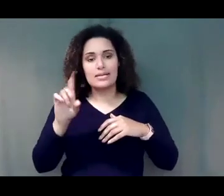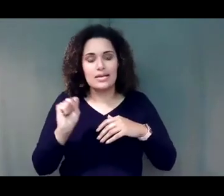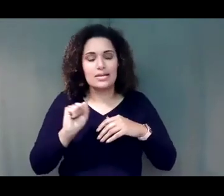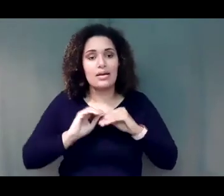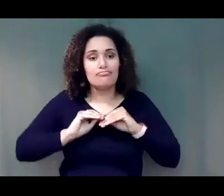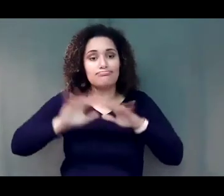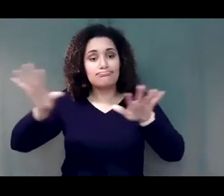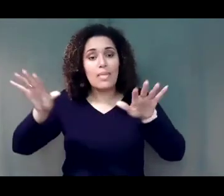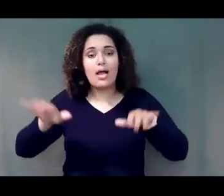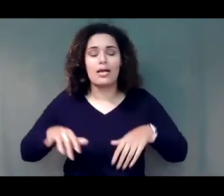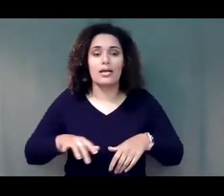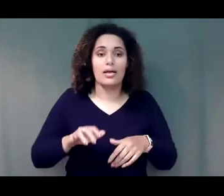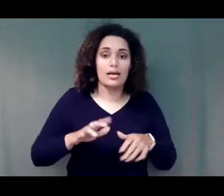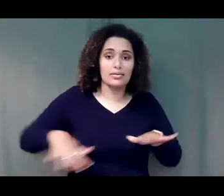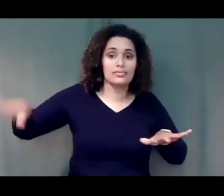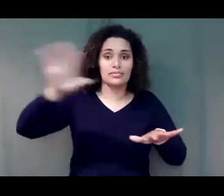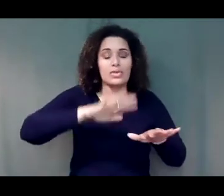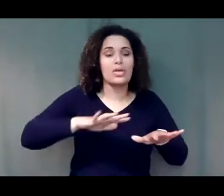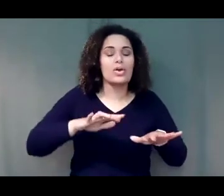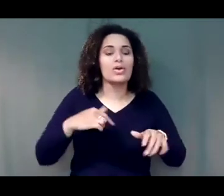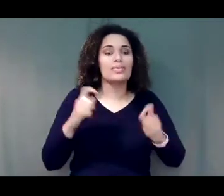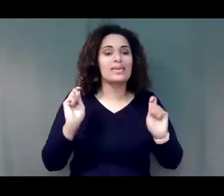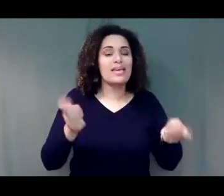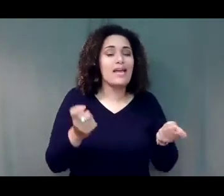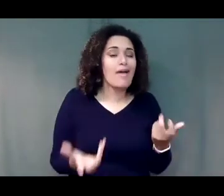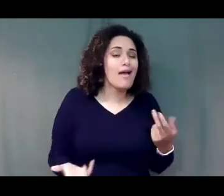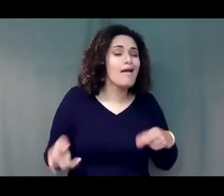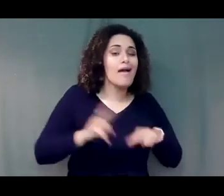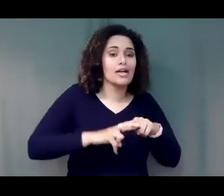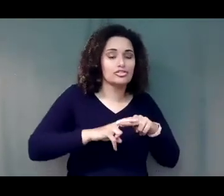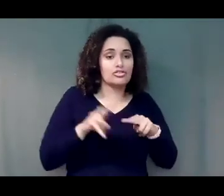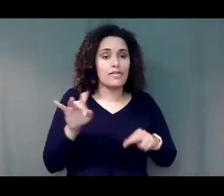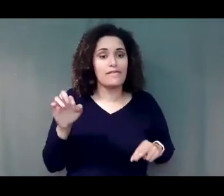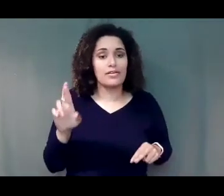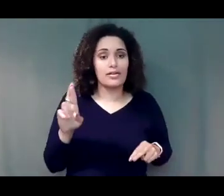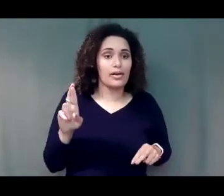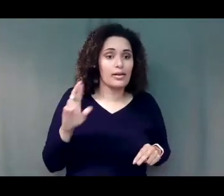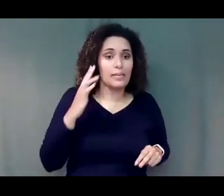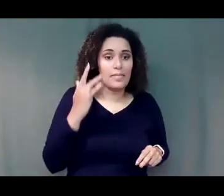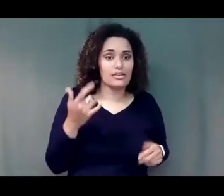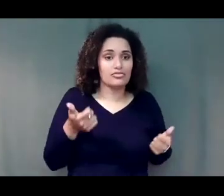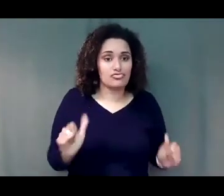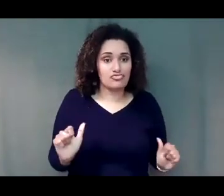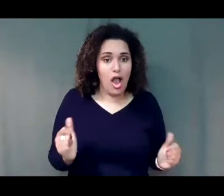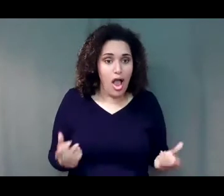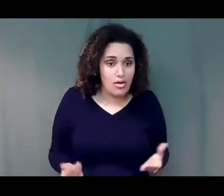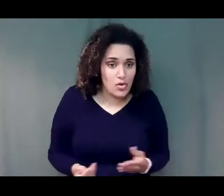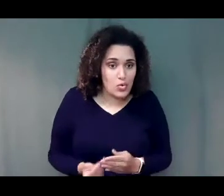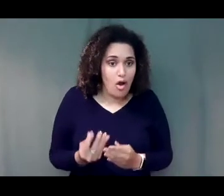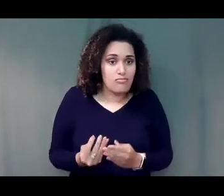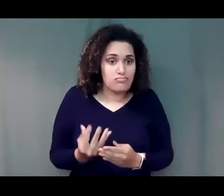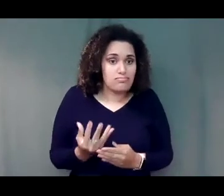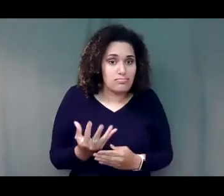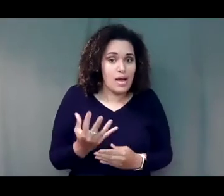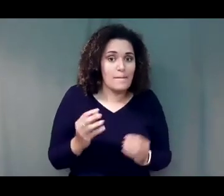the soil, we always give an extra dose or 2 or 3 to the Viognier, because we're trying to get it to grow a little bit more, make a few